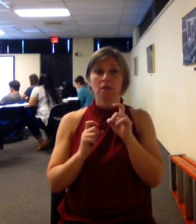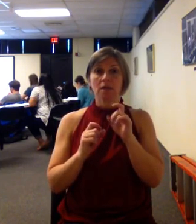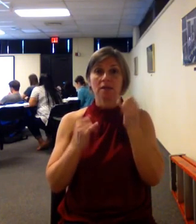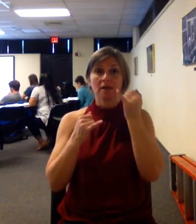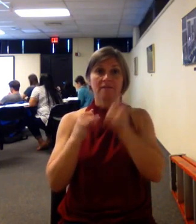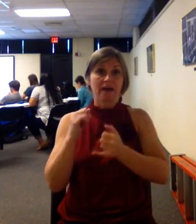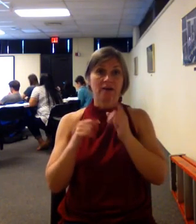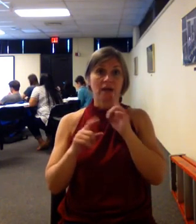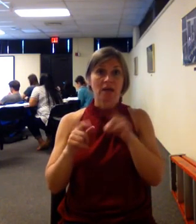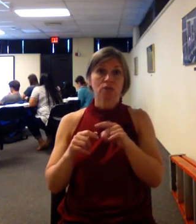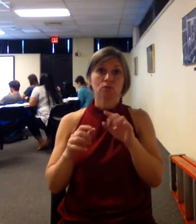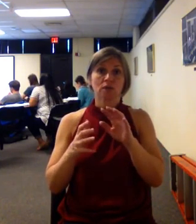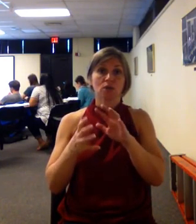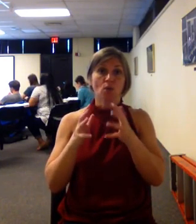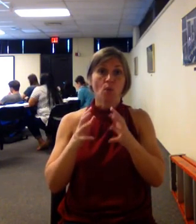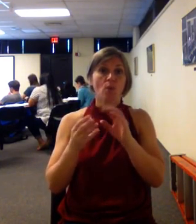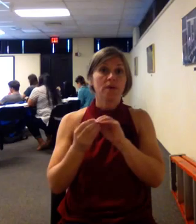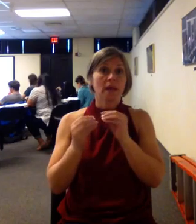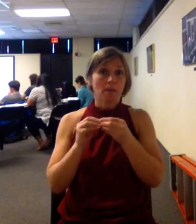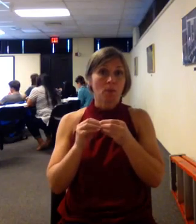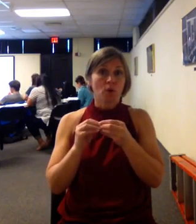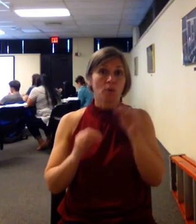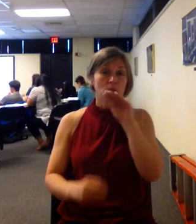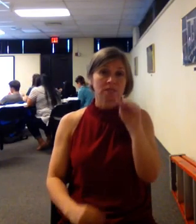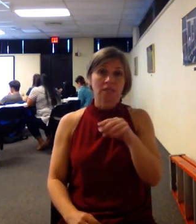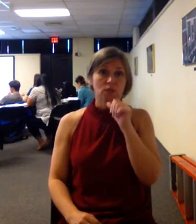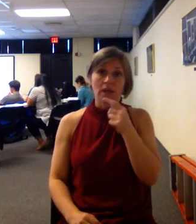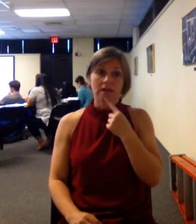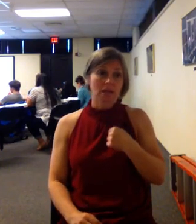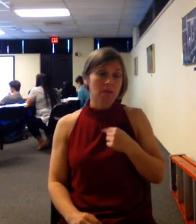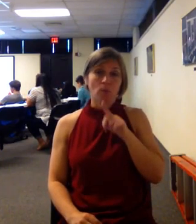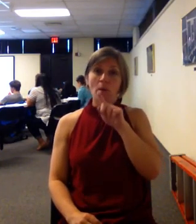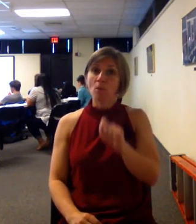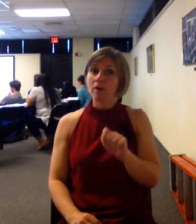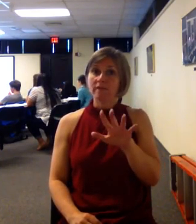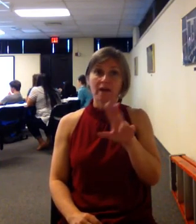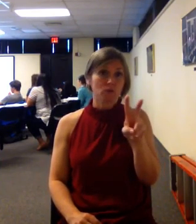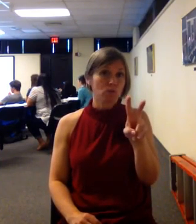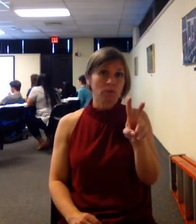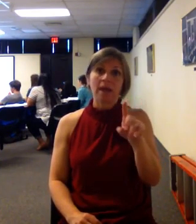whole number percentage. So don't tell me 0.152 or you're going to lose a point. It has to be 15.2%.